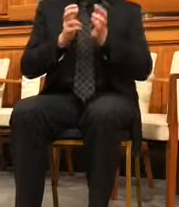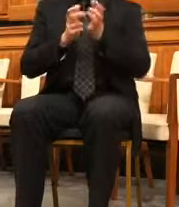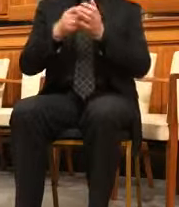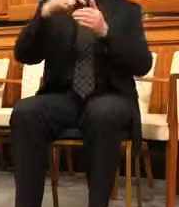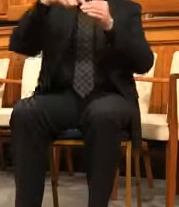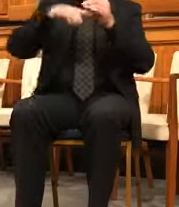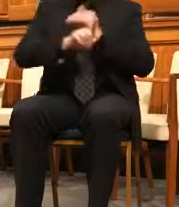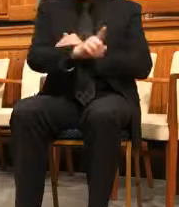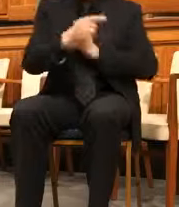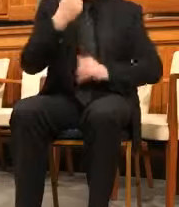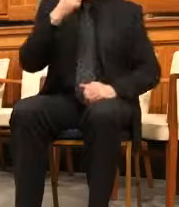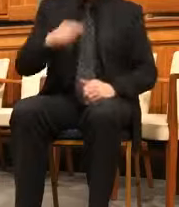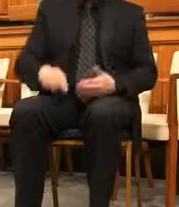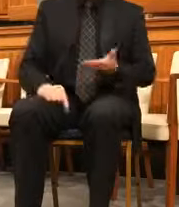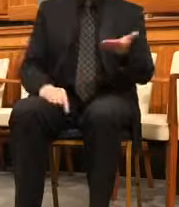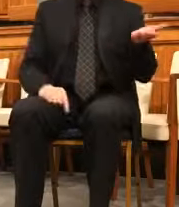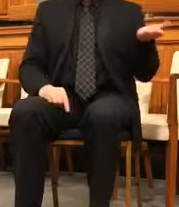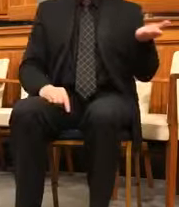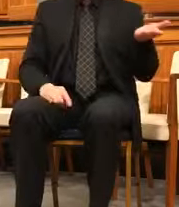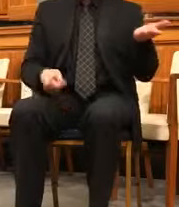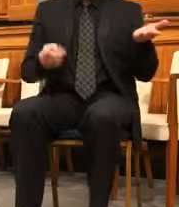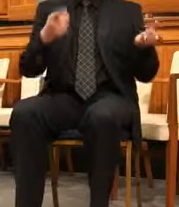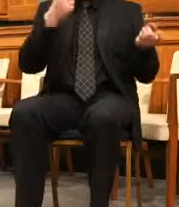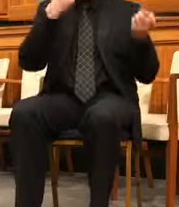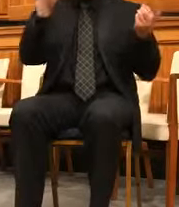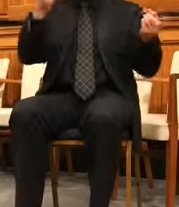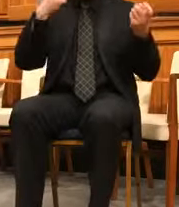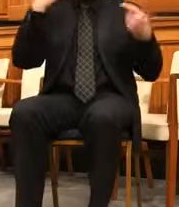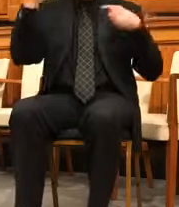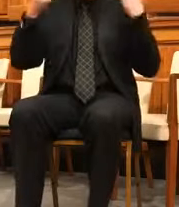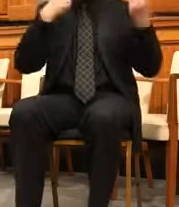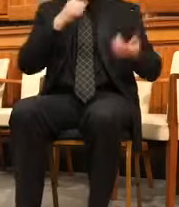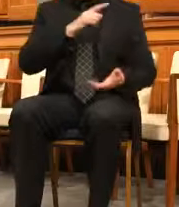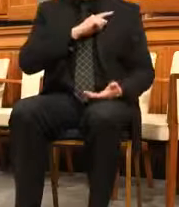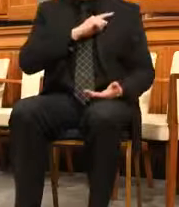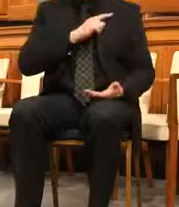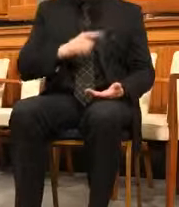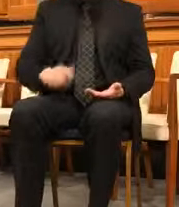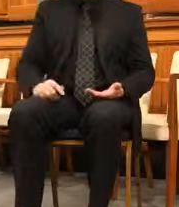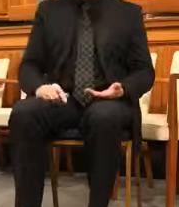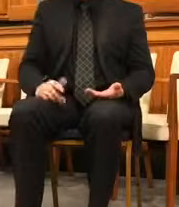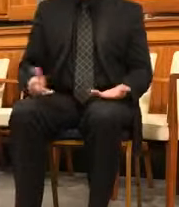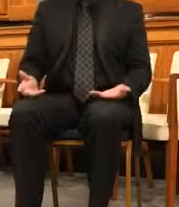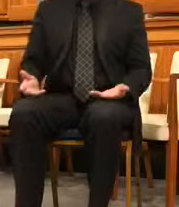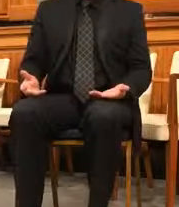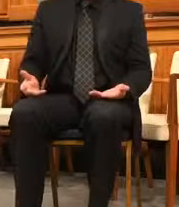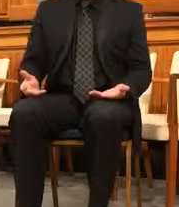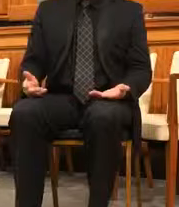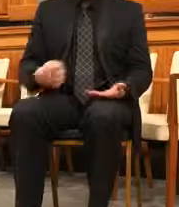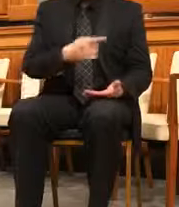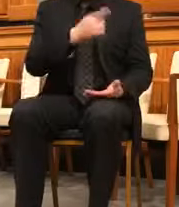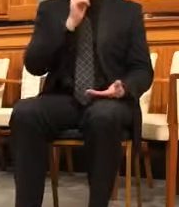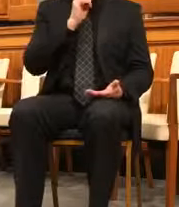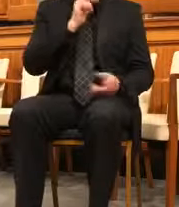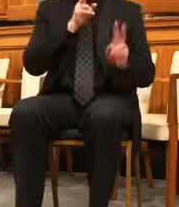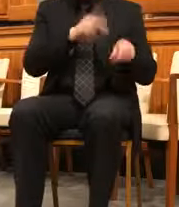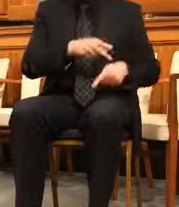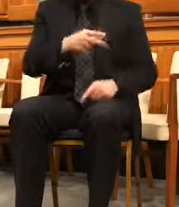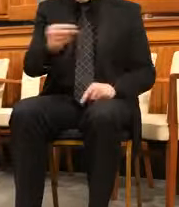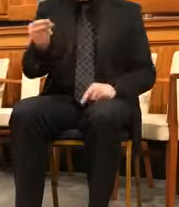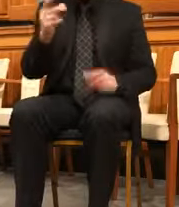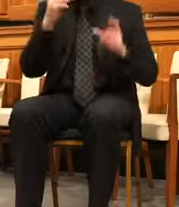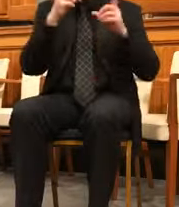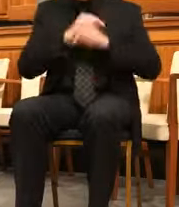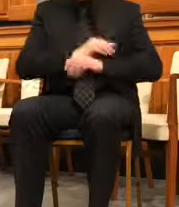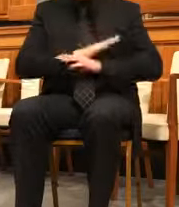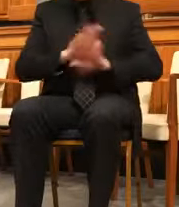he saith unto them, Why make ye this ado, and weep? The damsel is not dead,